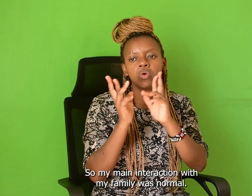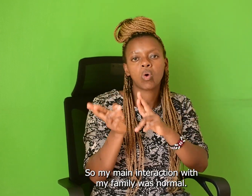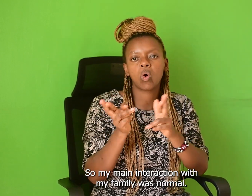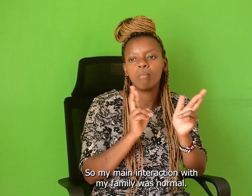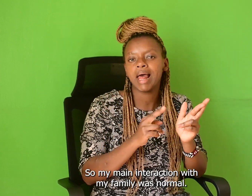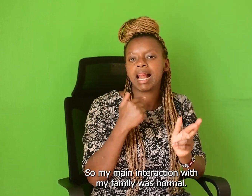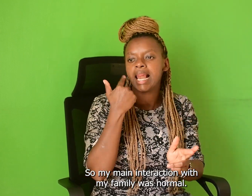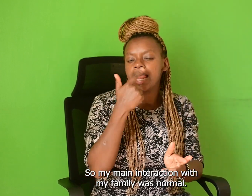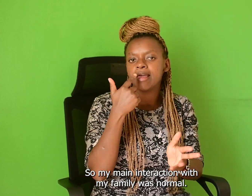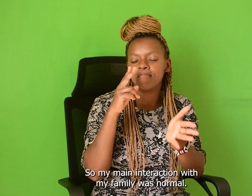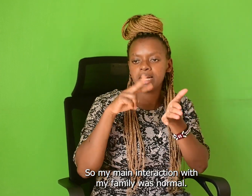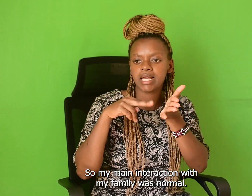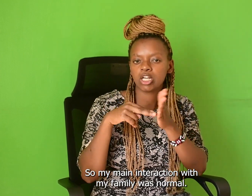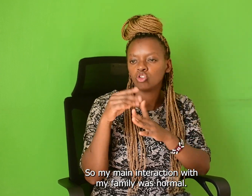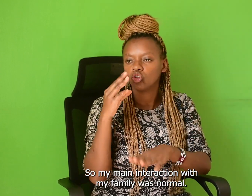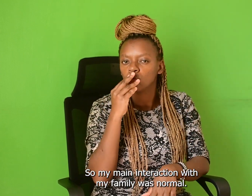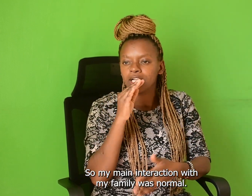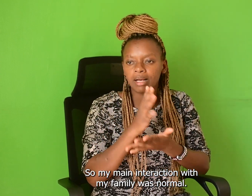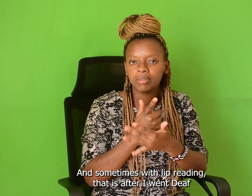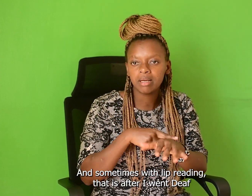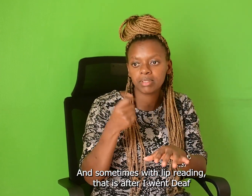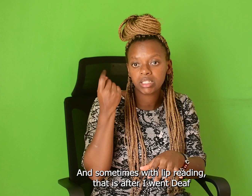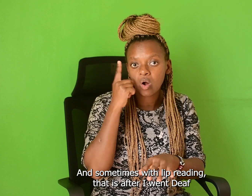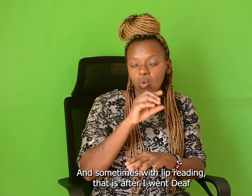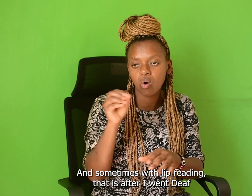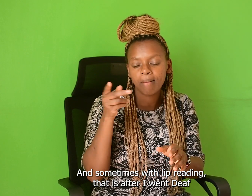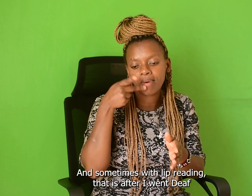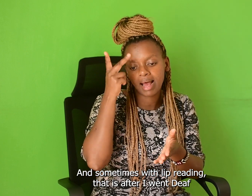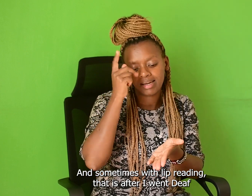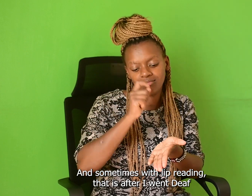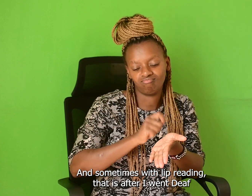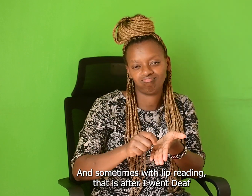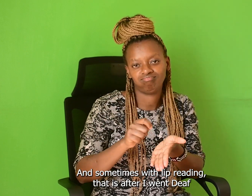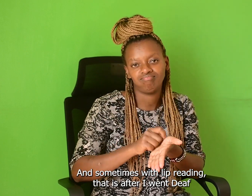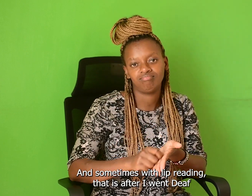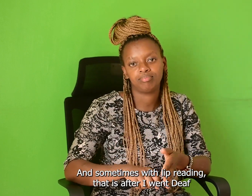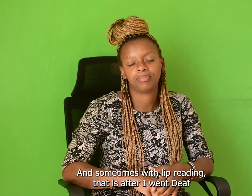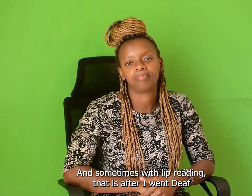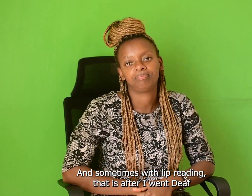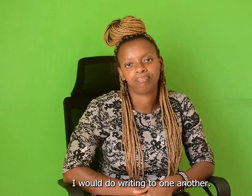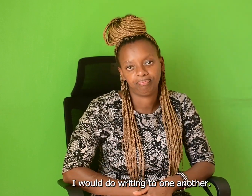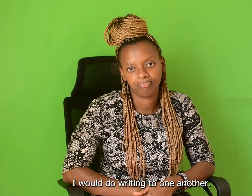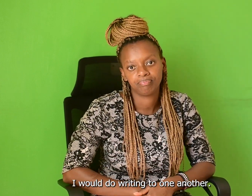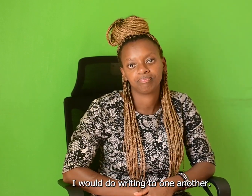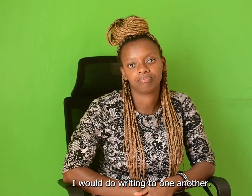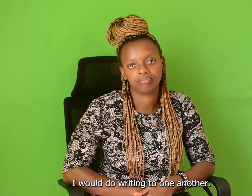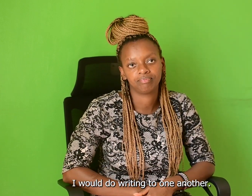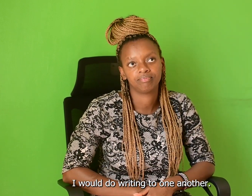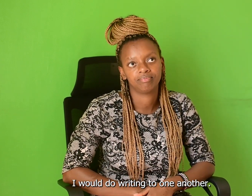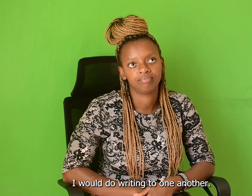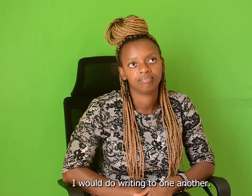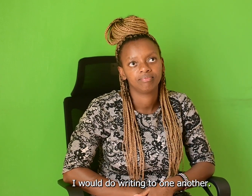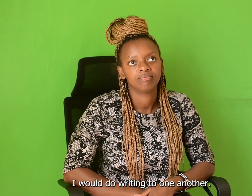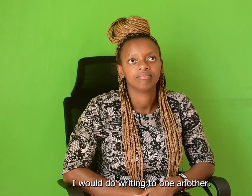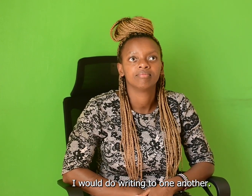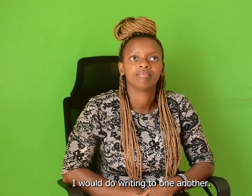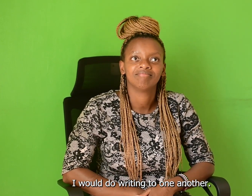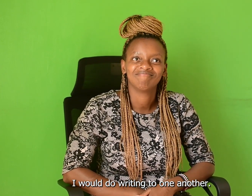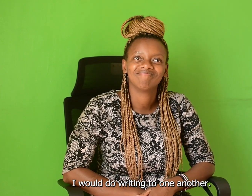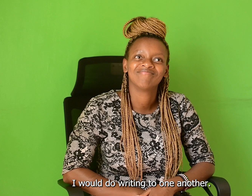my interaction with my family was normal, and sometimes we'd lip read. That is after I went deaf, I'd lip read or we'd do writing to one another.